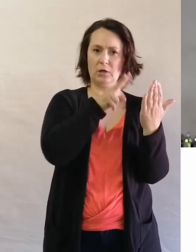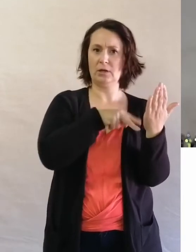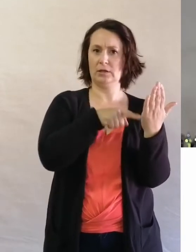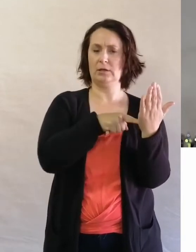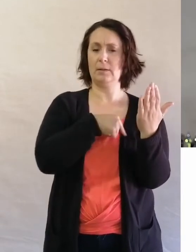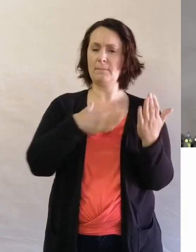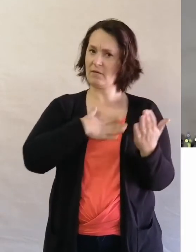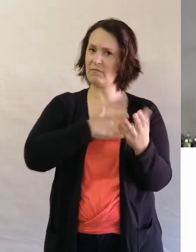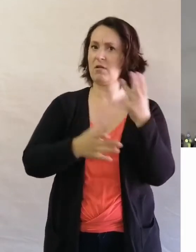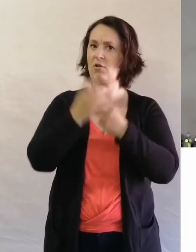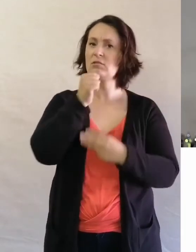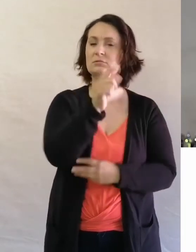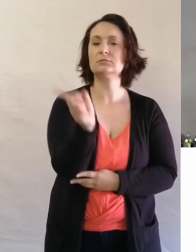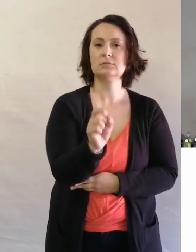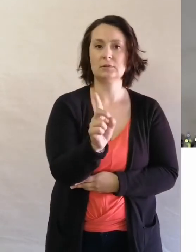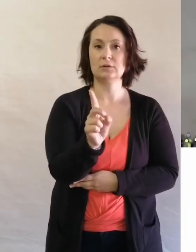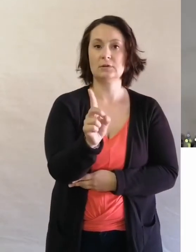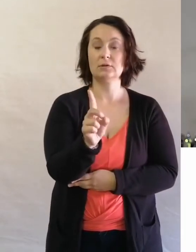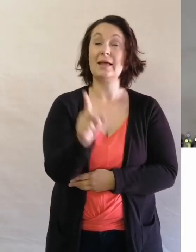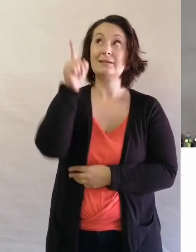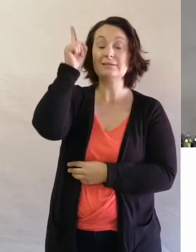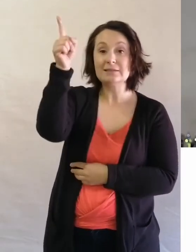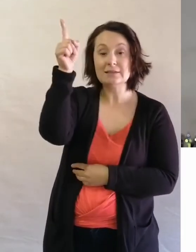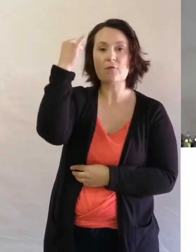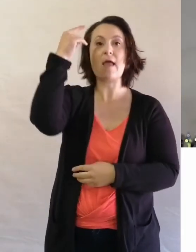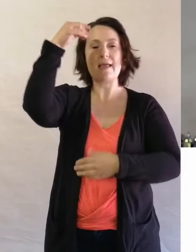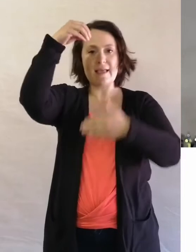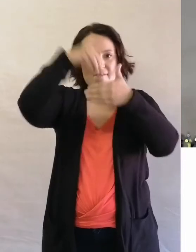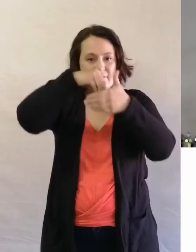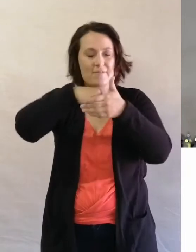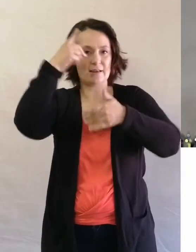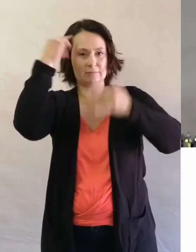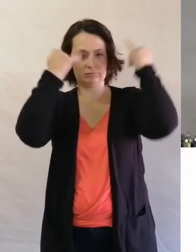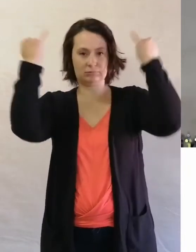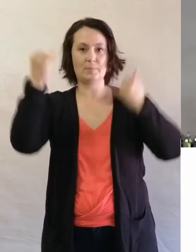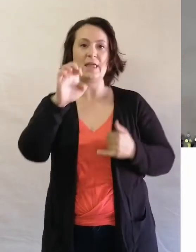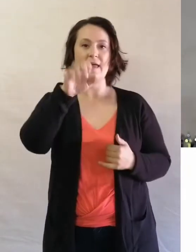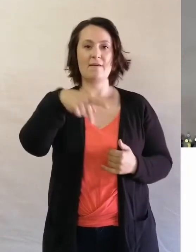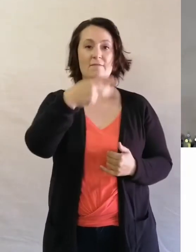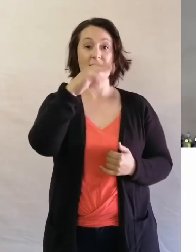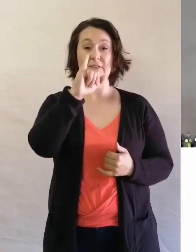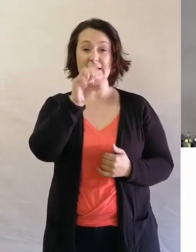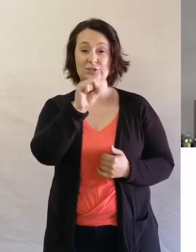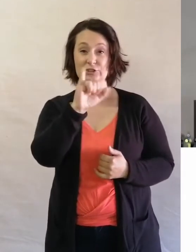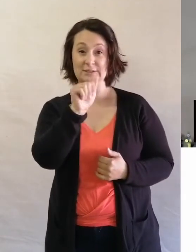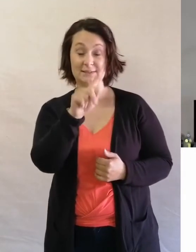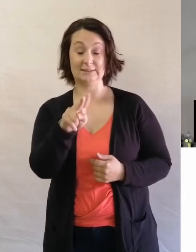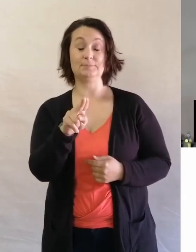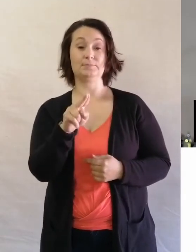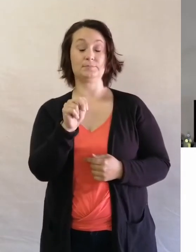today, He has designed you with an imagination. That's what Ephesians chapter 3 says. Now to Him who is